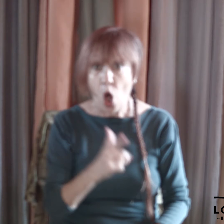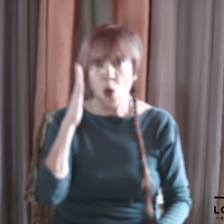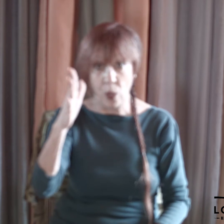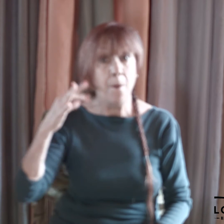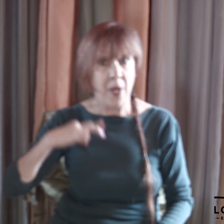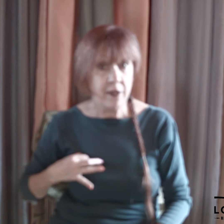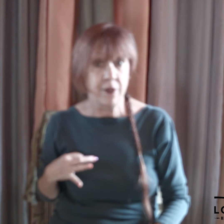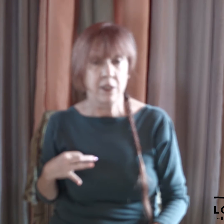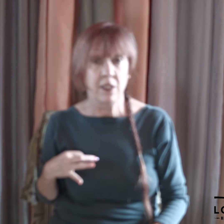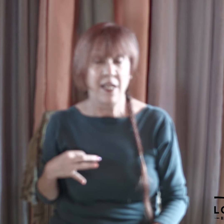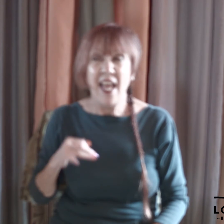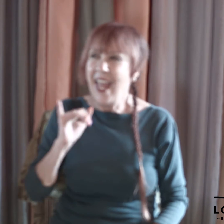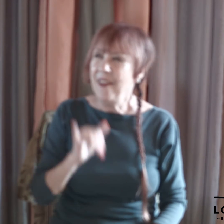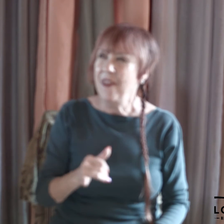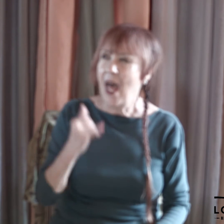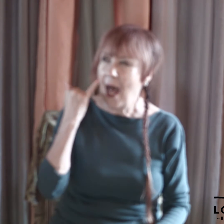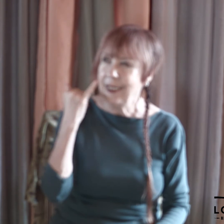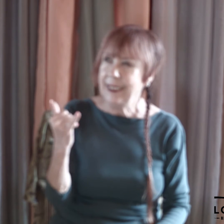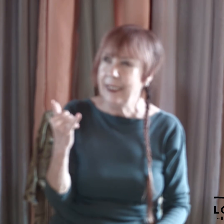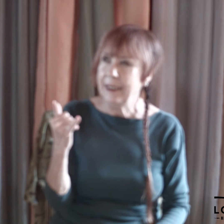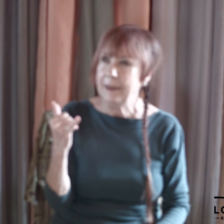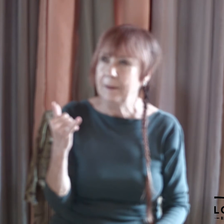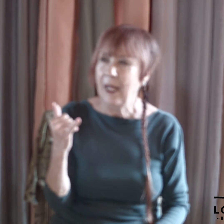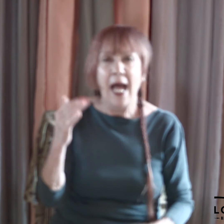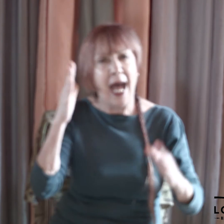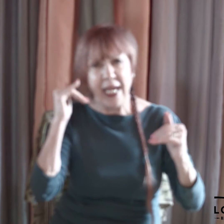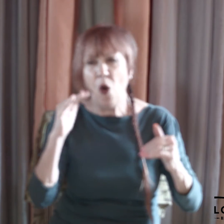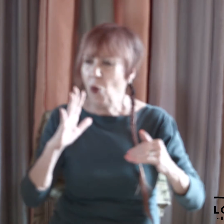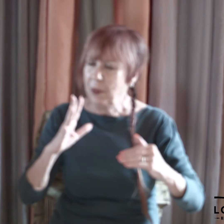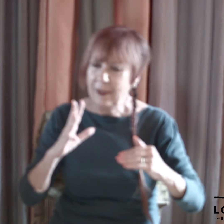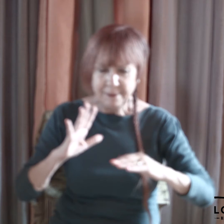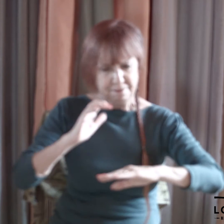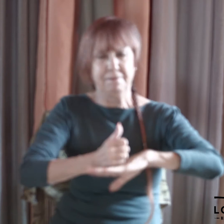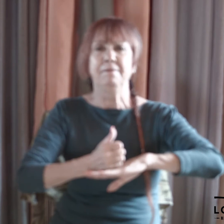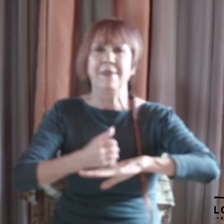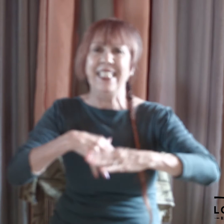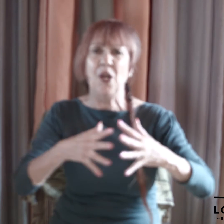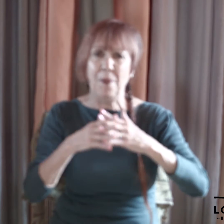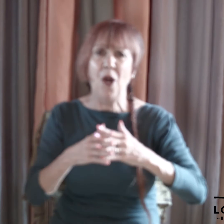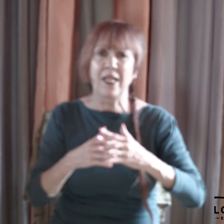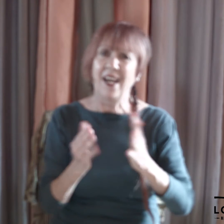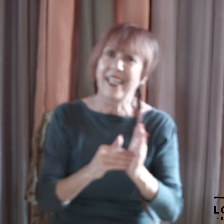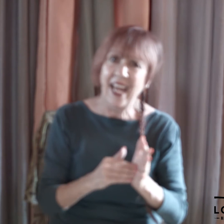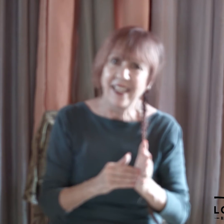is something that may be restored to America, because that, I think, was a very important